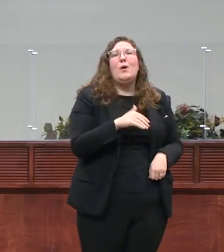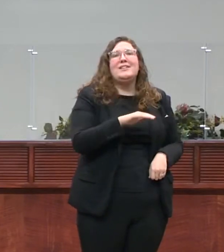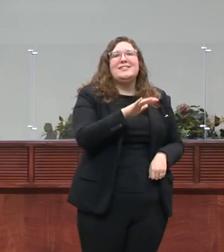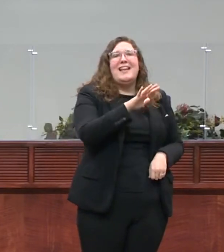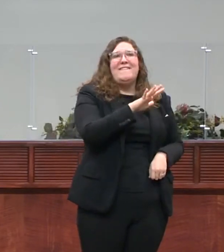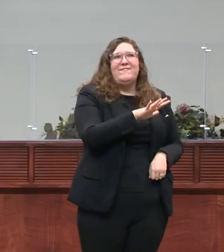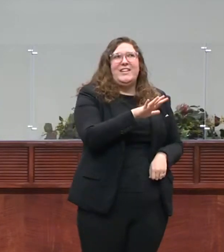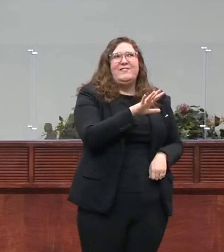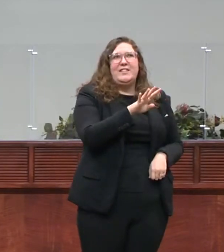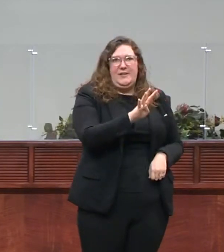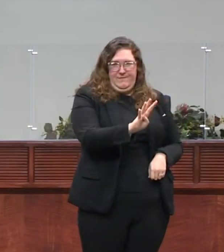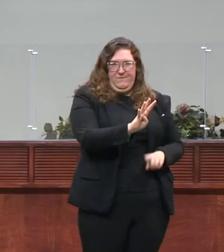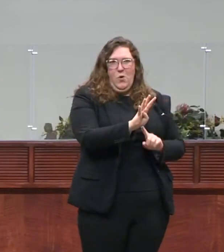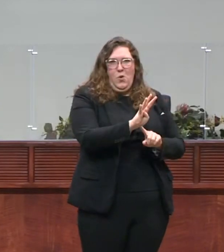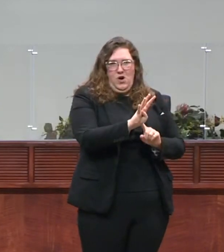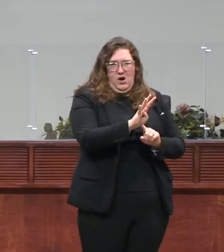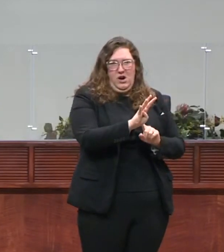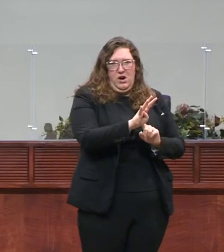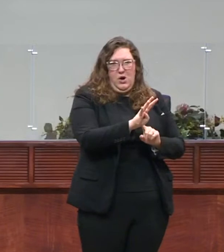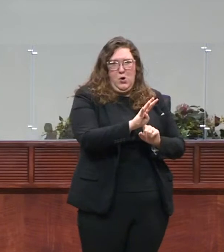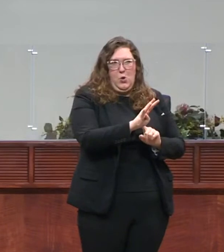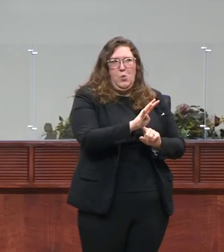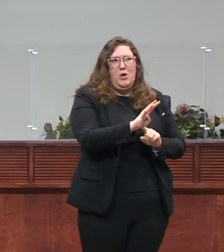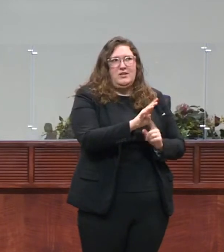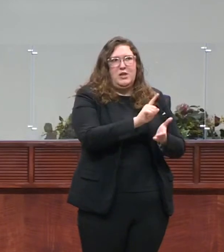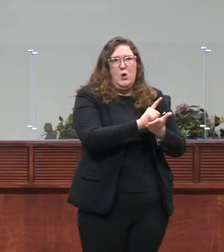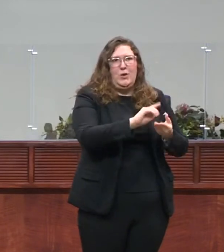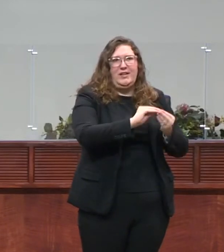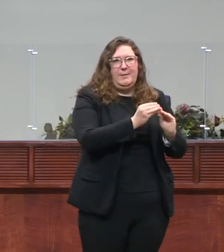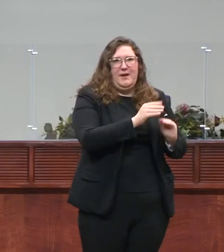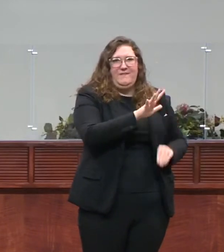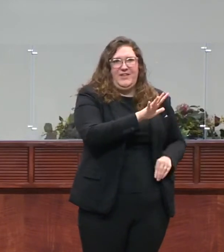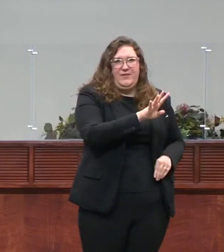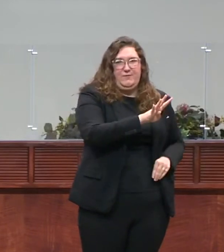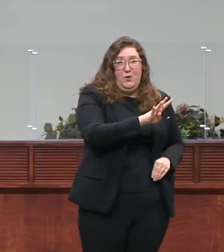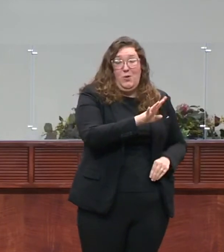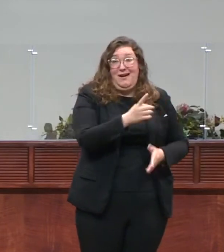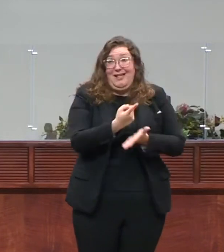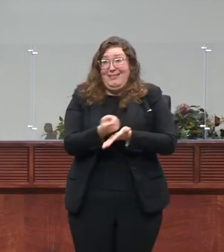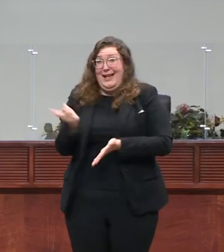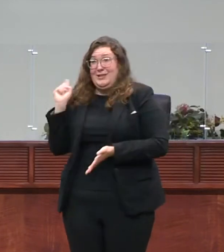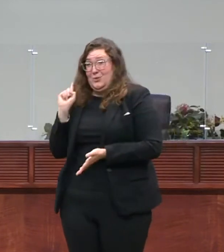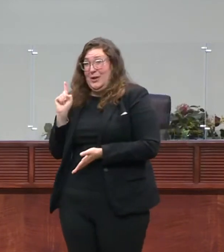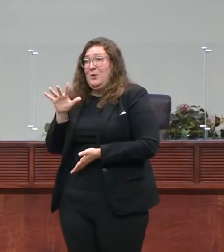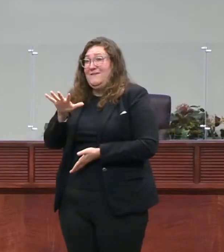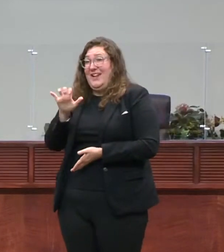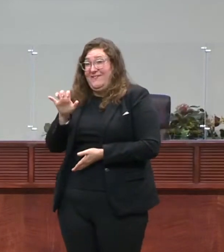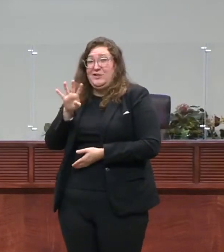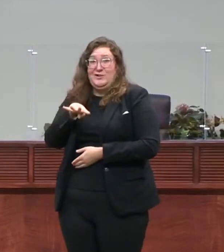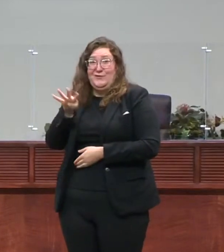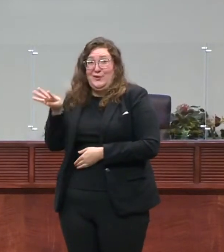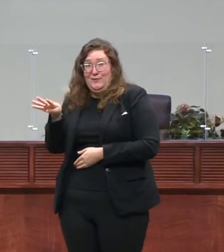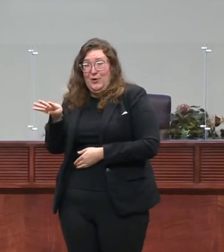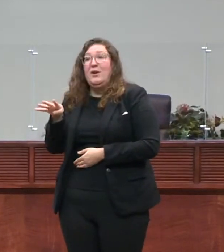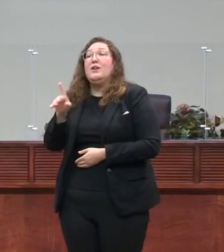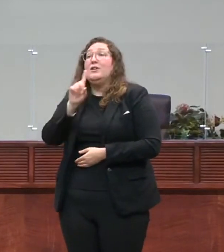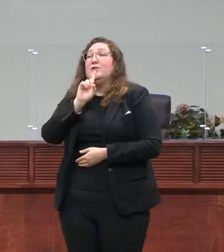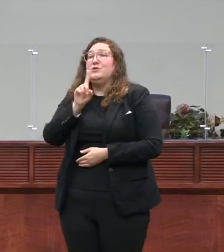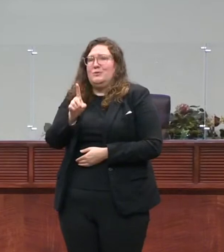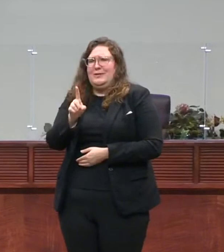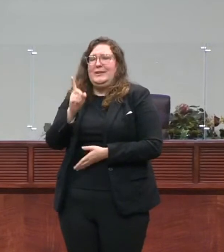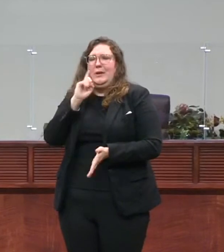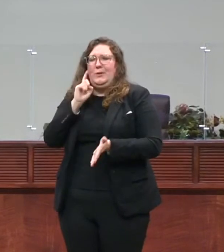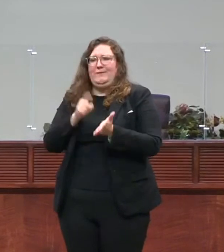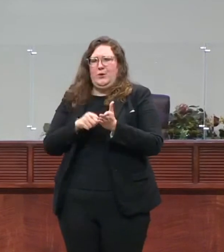on week 24. Last week, we are at 544, so it's been a decline in